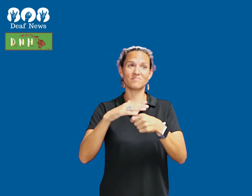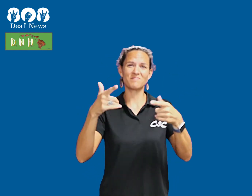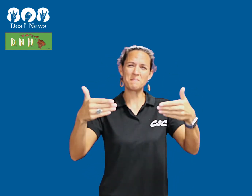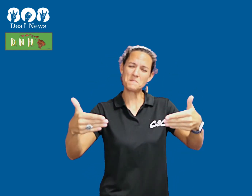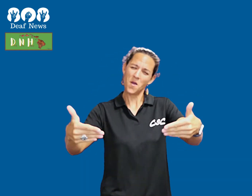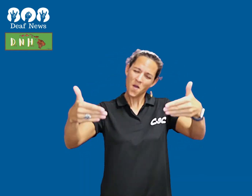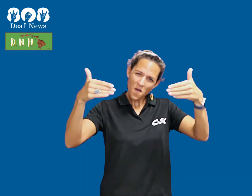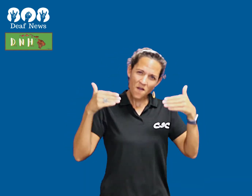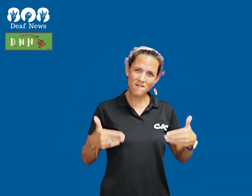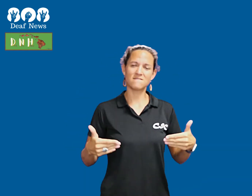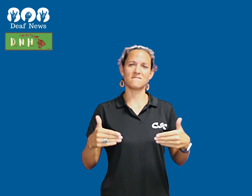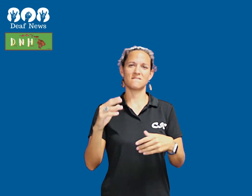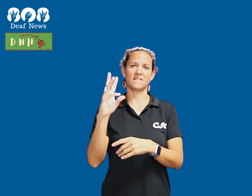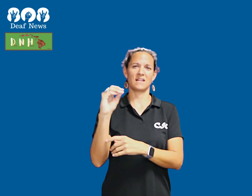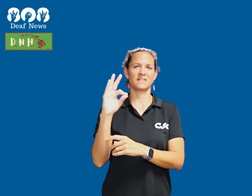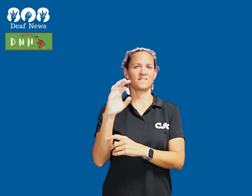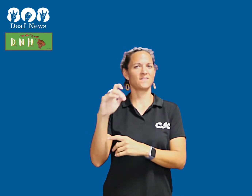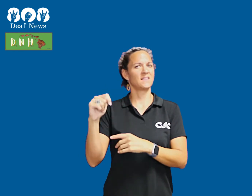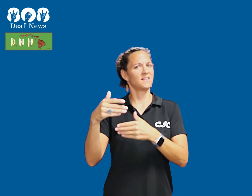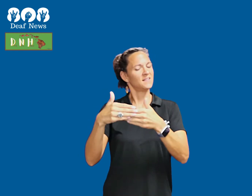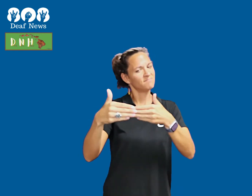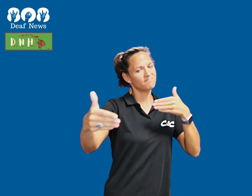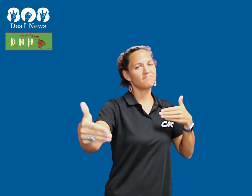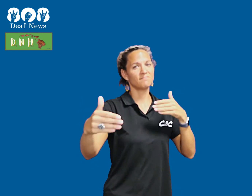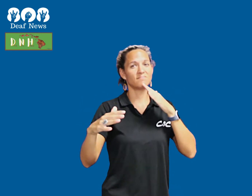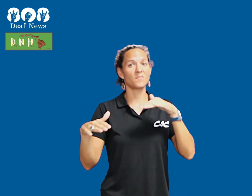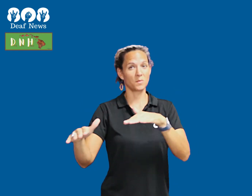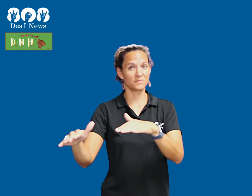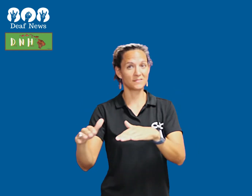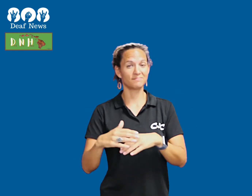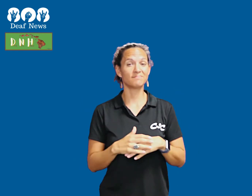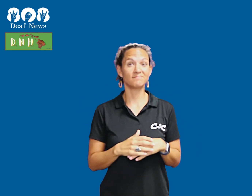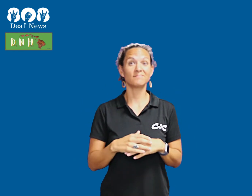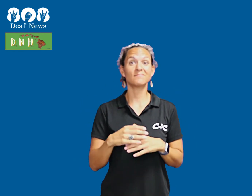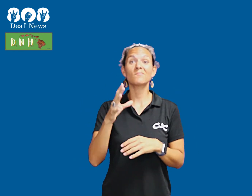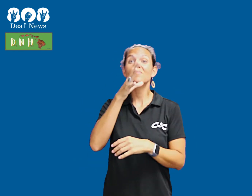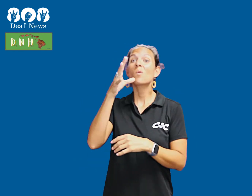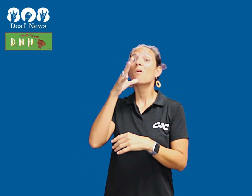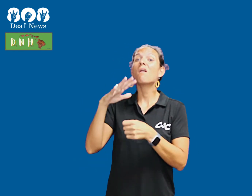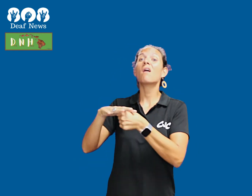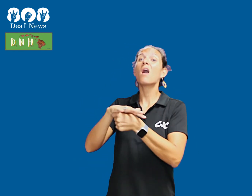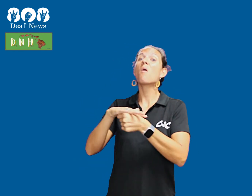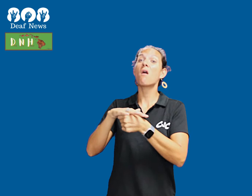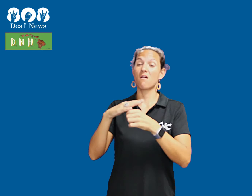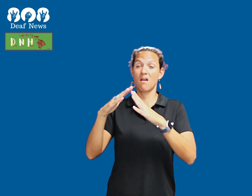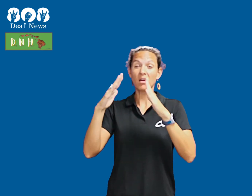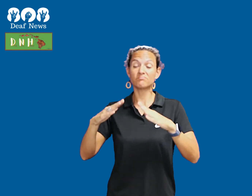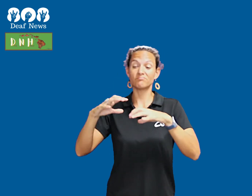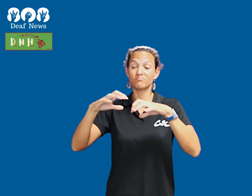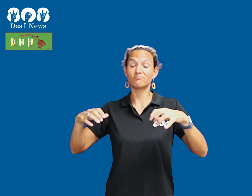the shoreline to 60 feet in urban areas and up to